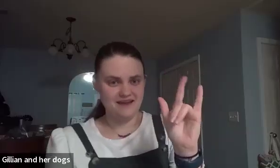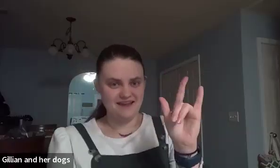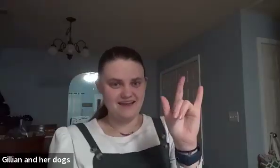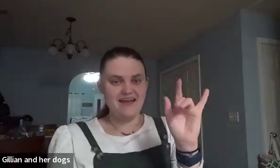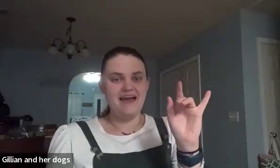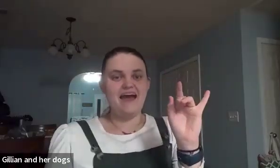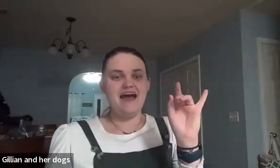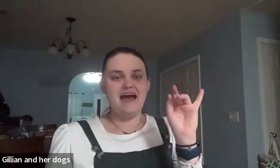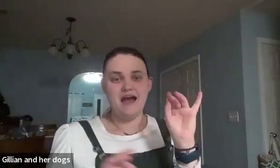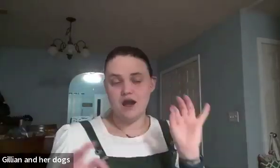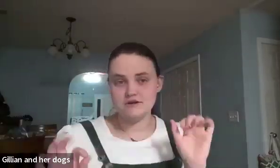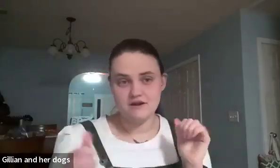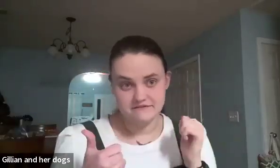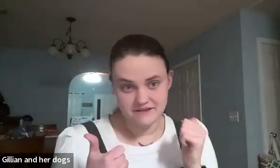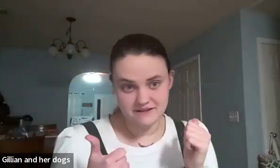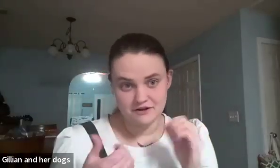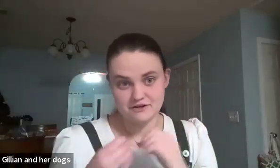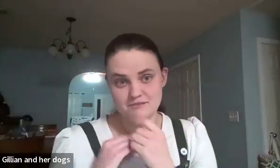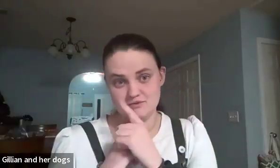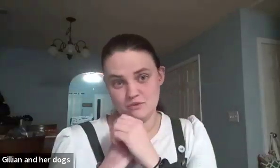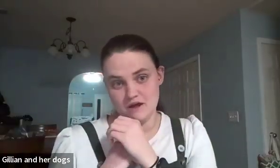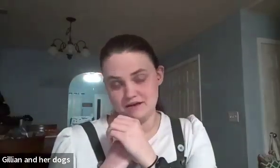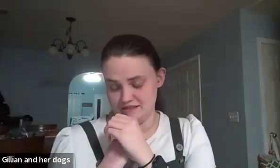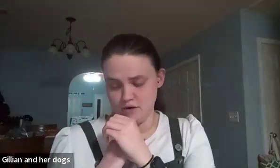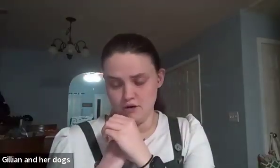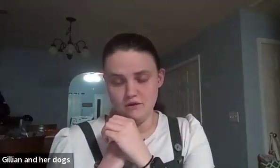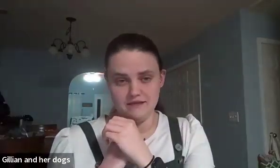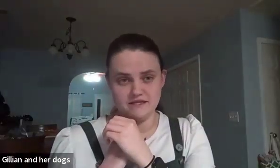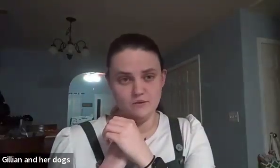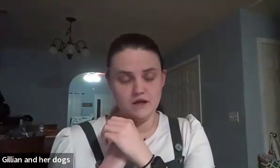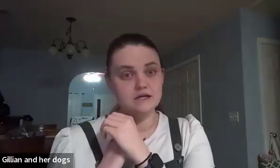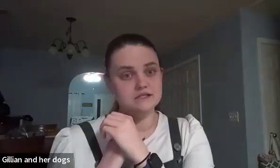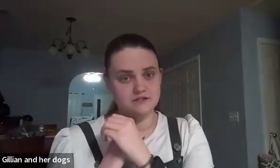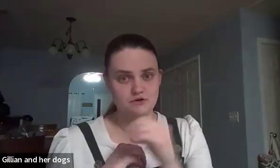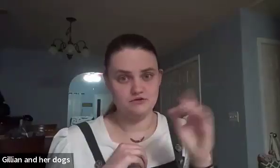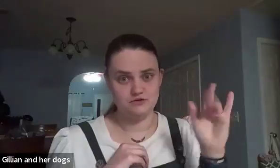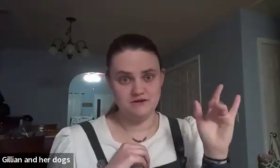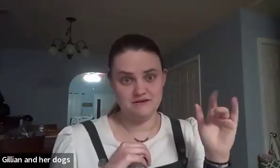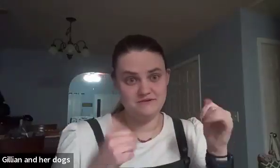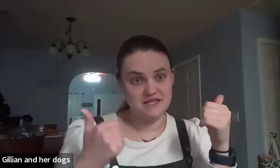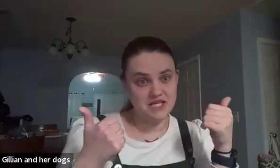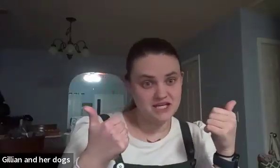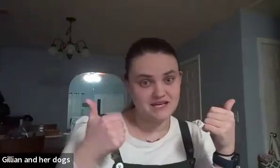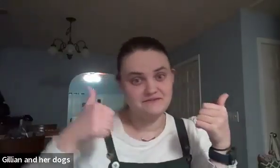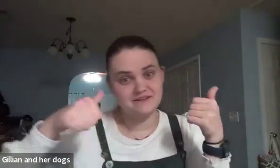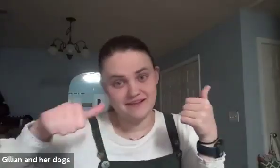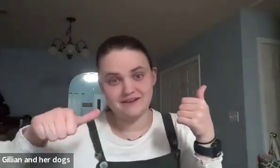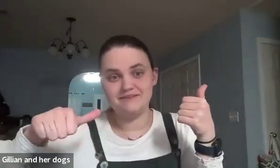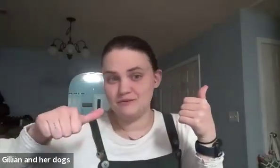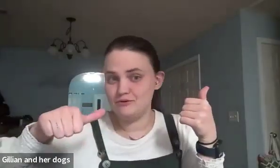Okay. How are y'all feeling on your numbers 1, 0? I keep saying 1, 0 through 25. We're feeling good, feeling like, oh